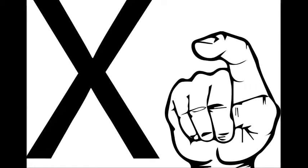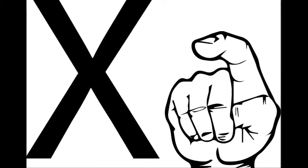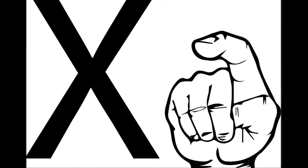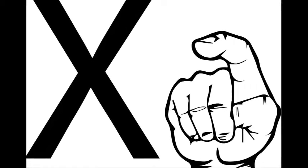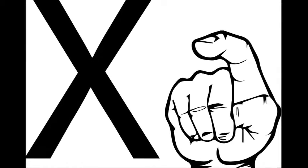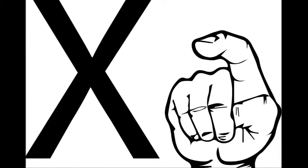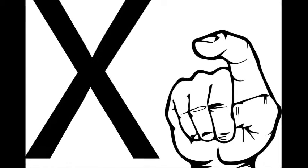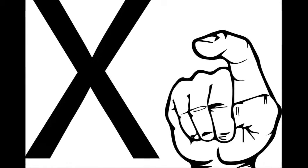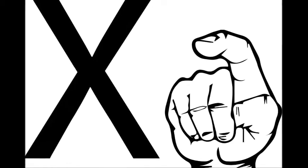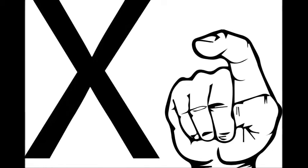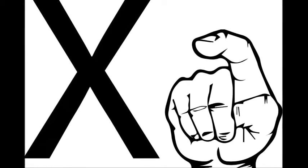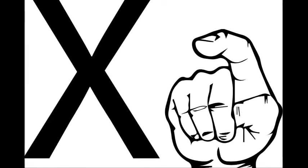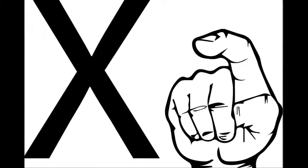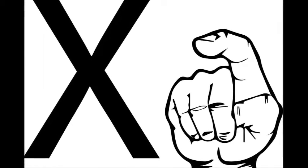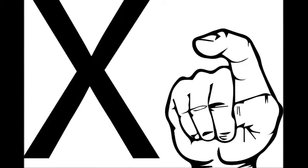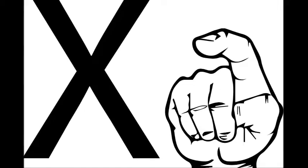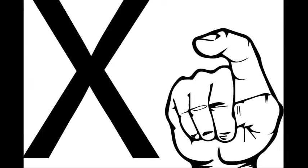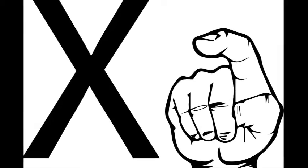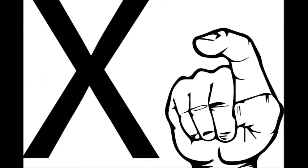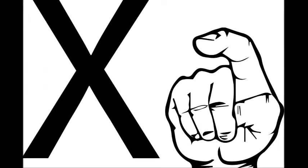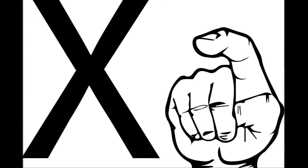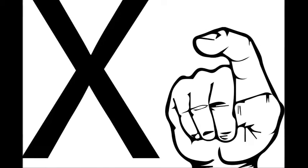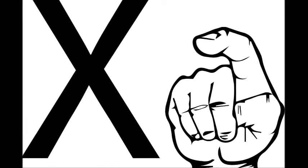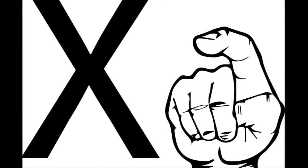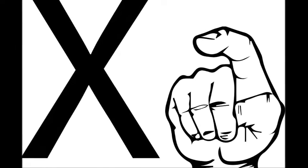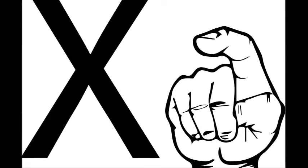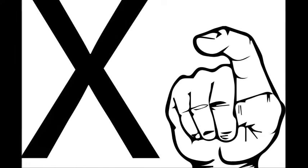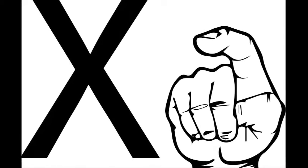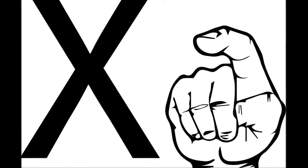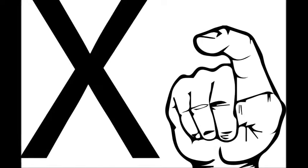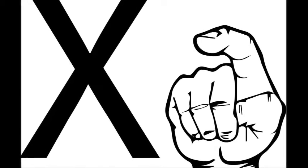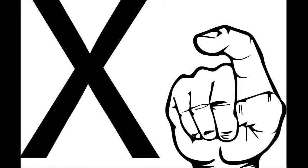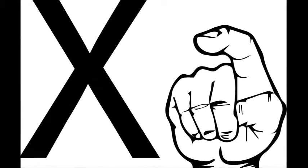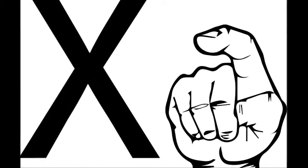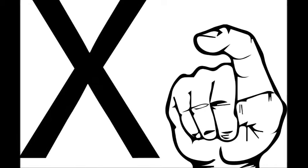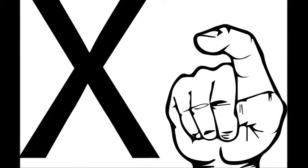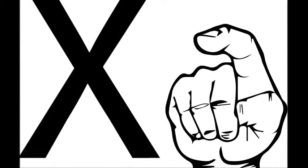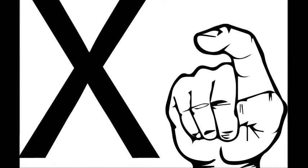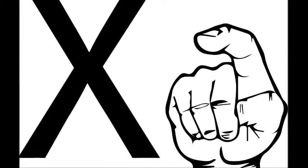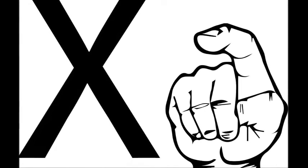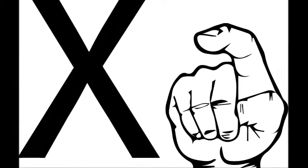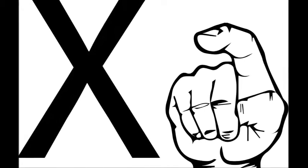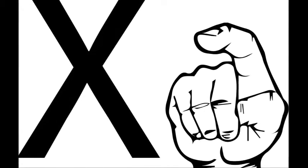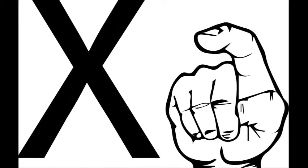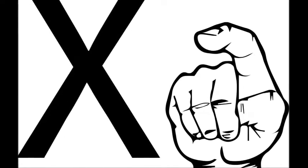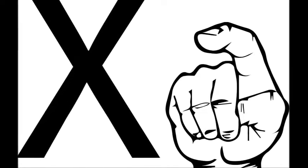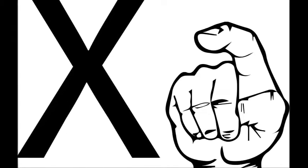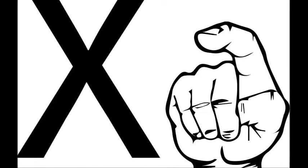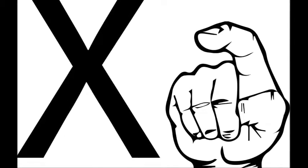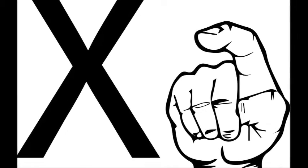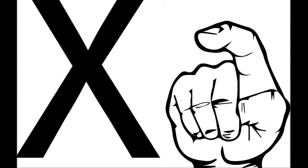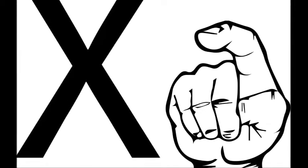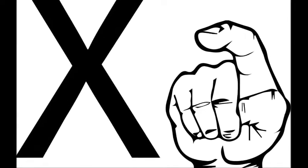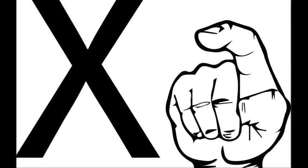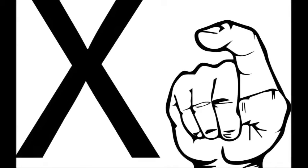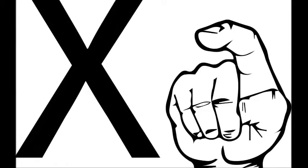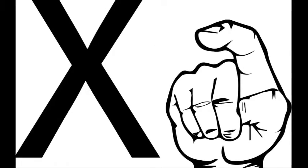letter G, H en haut, in which case the palm should face sideway. Keep your finger spelling en H will